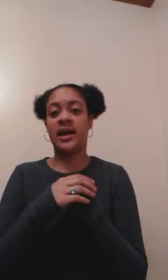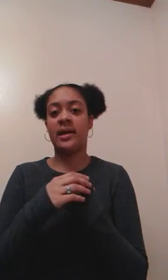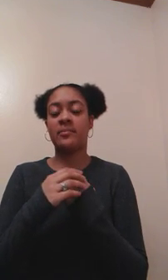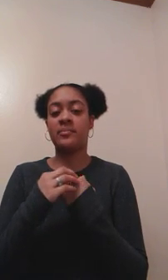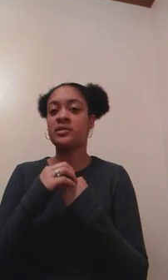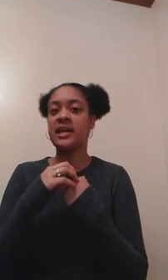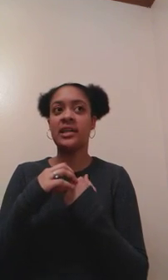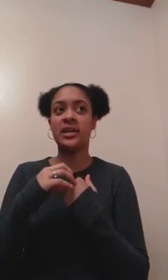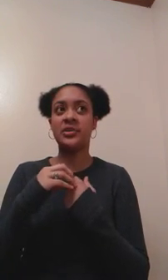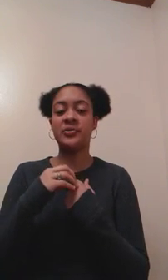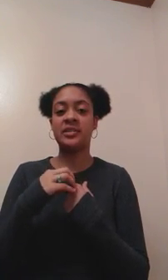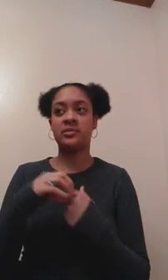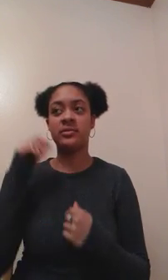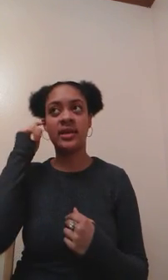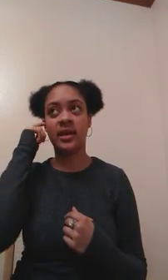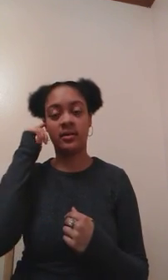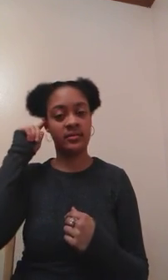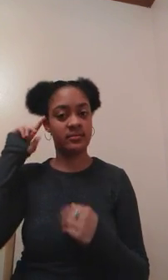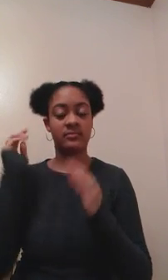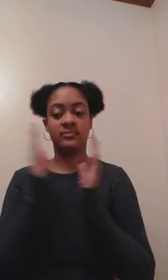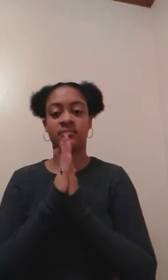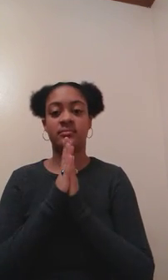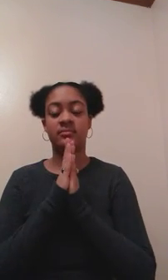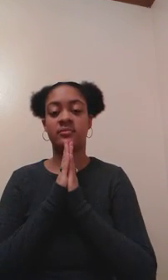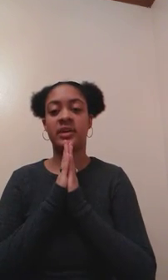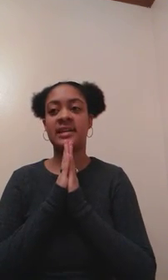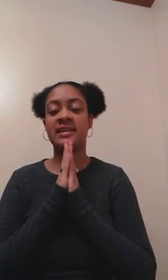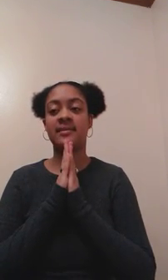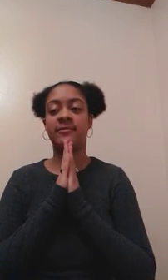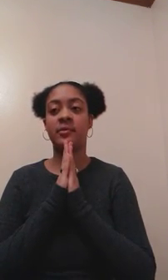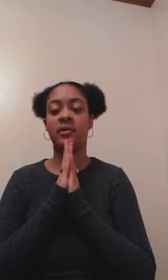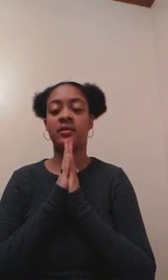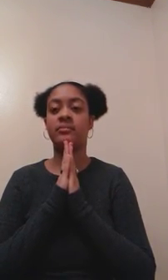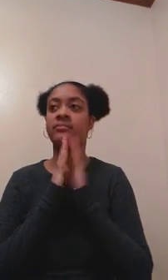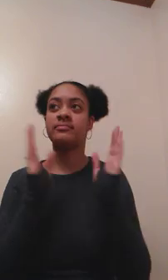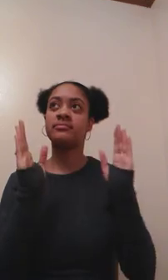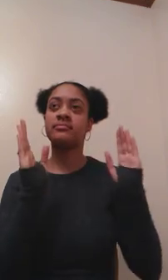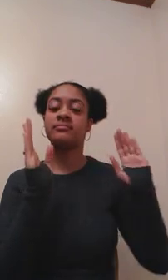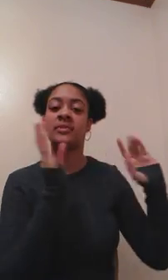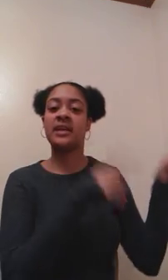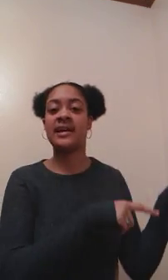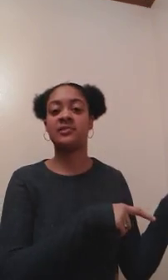I'm most likely going to do it sooner than what I did for the last